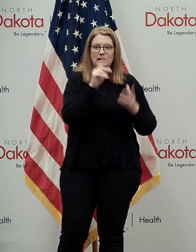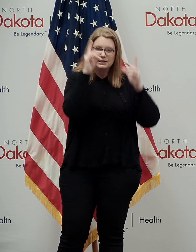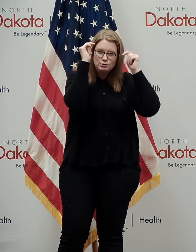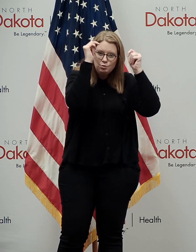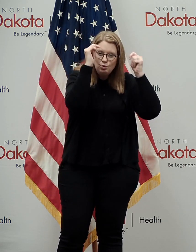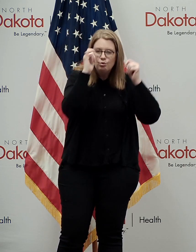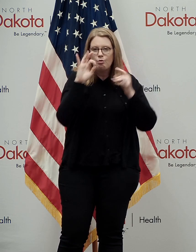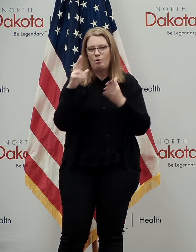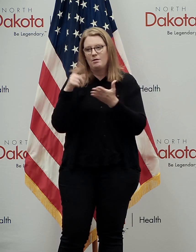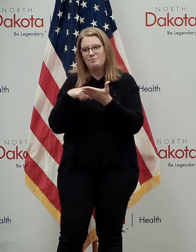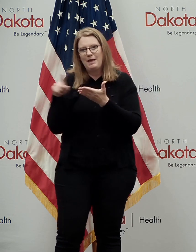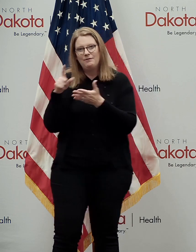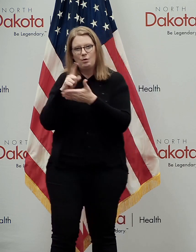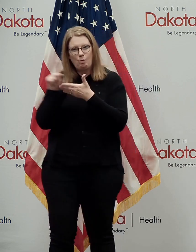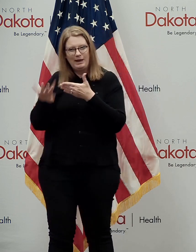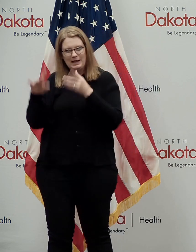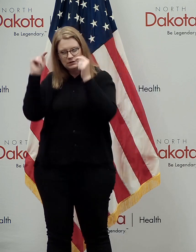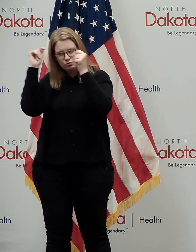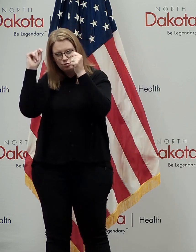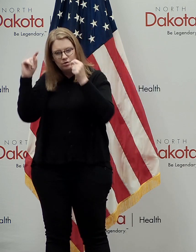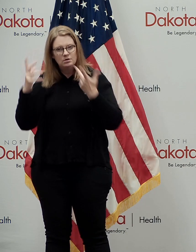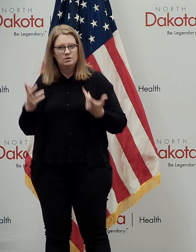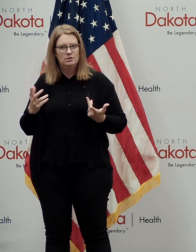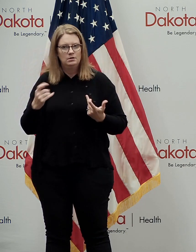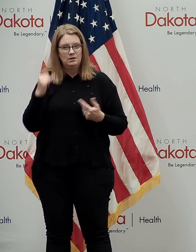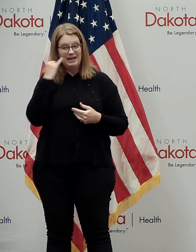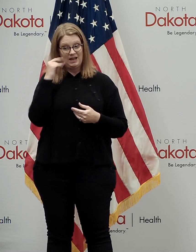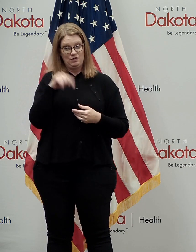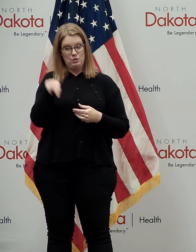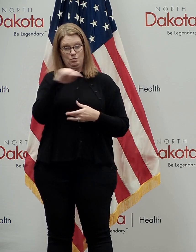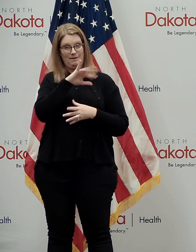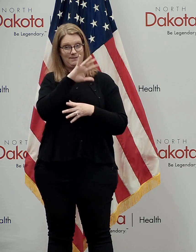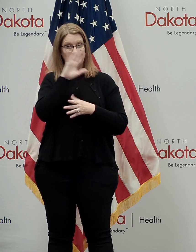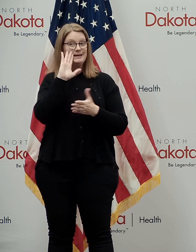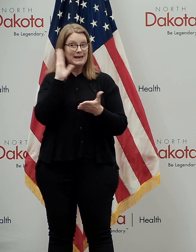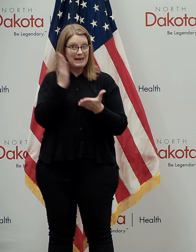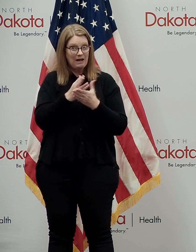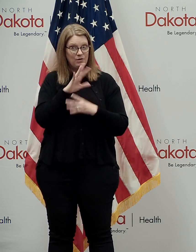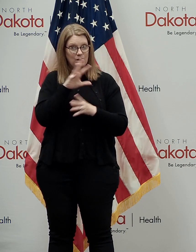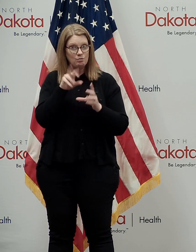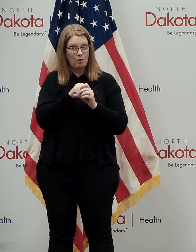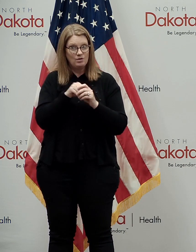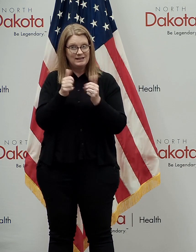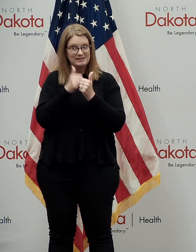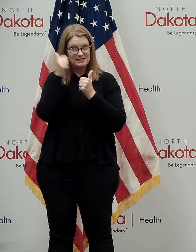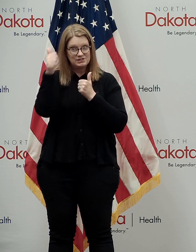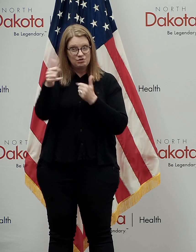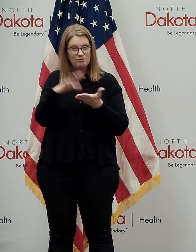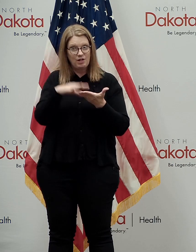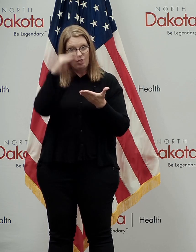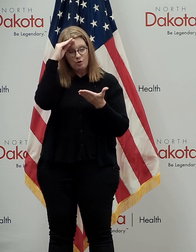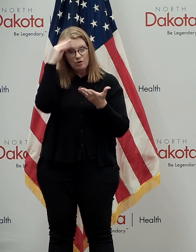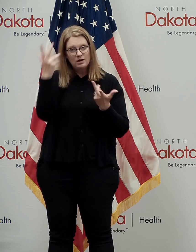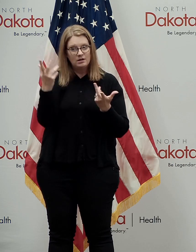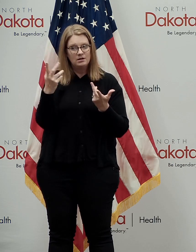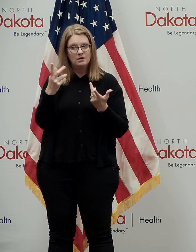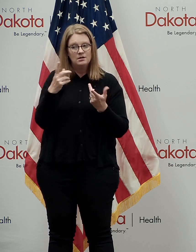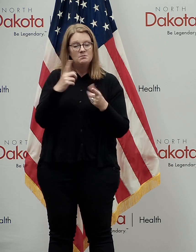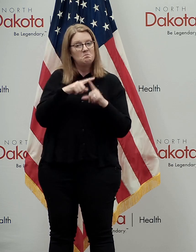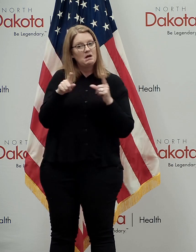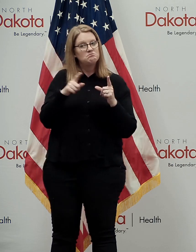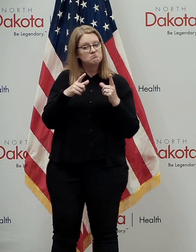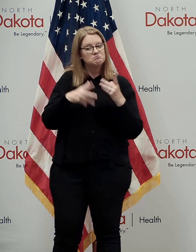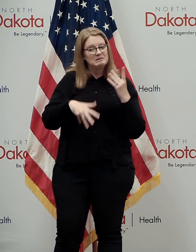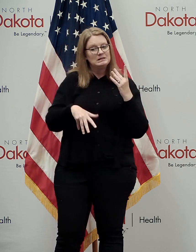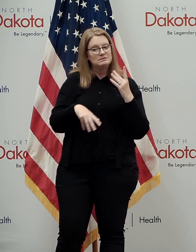weekend tutoring, that even if you never are enrolled in a distance learning program and you never go into disruption, but you simply are a family that wants